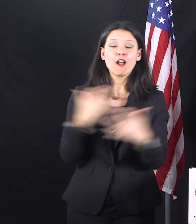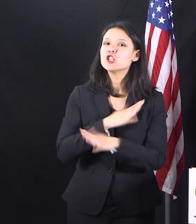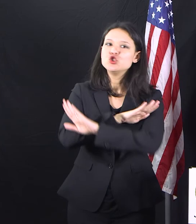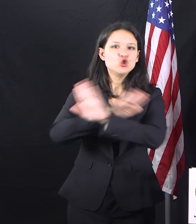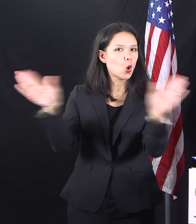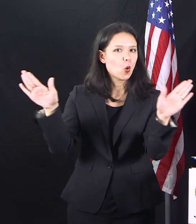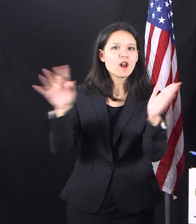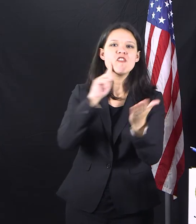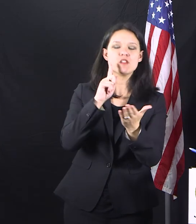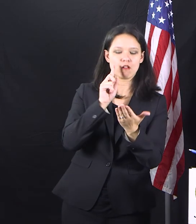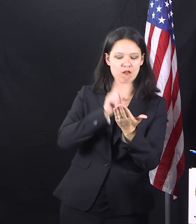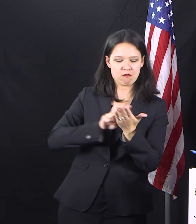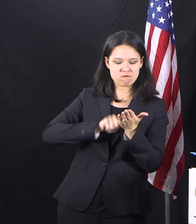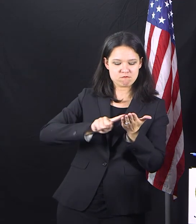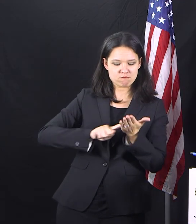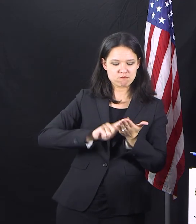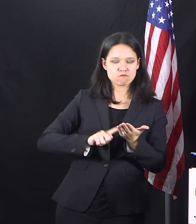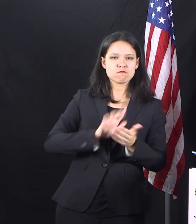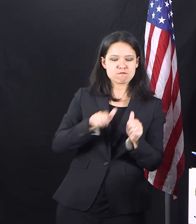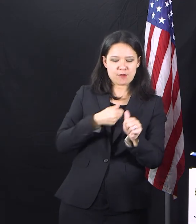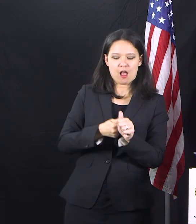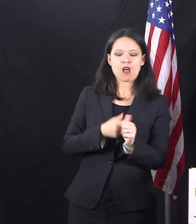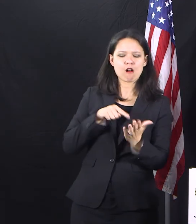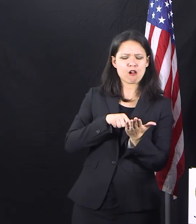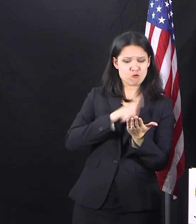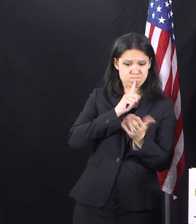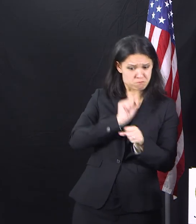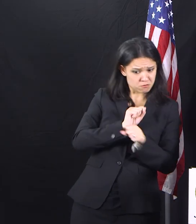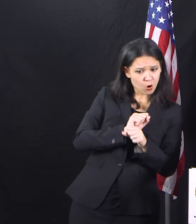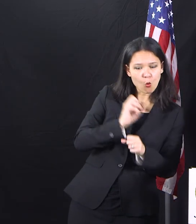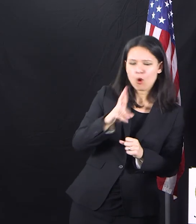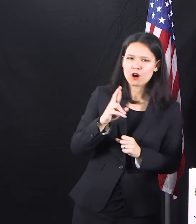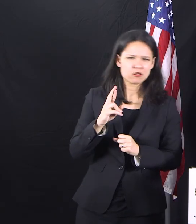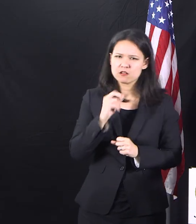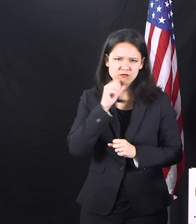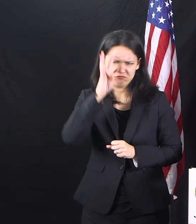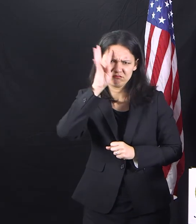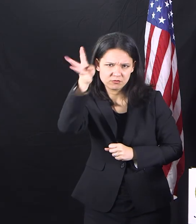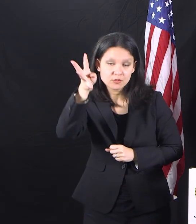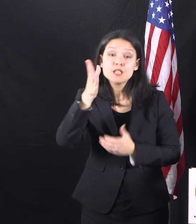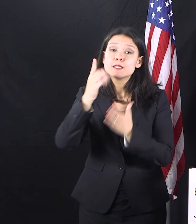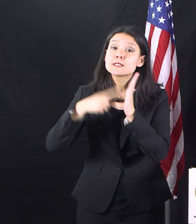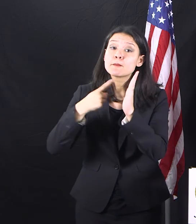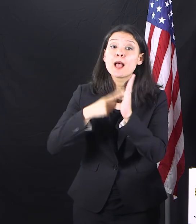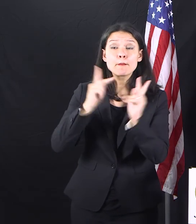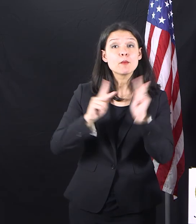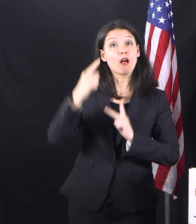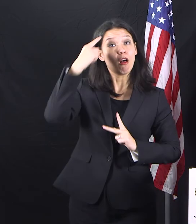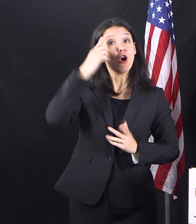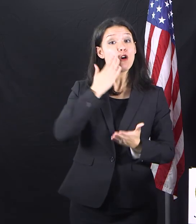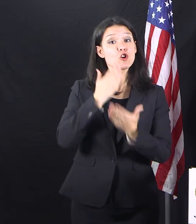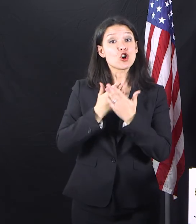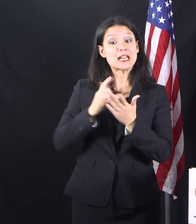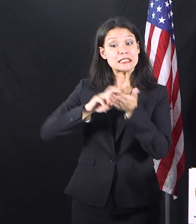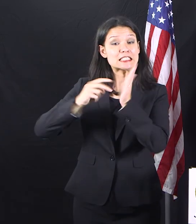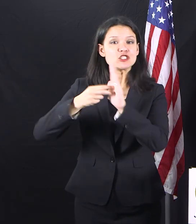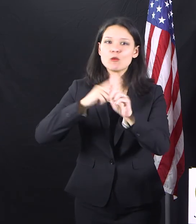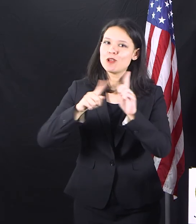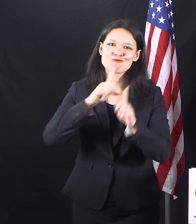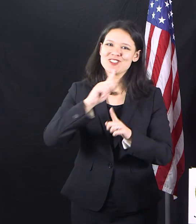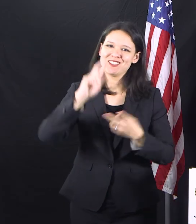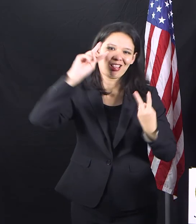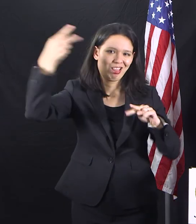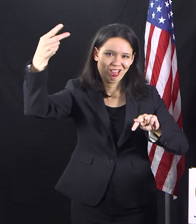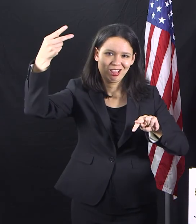and be sure it's right. I know people mean well, but they don't always get it straight. So I wanted you to know a little bit about